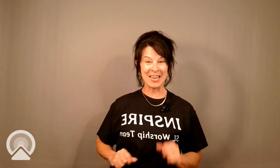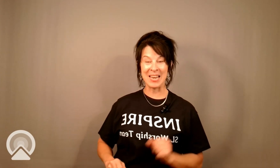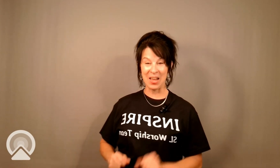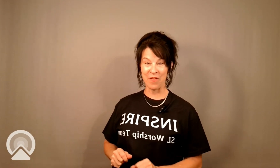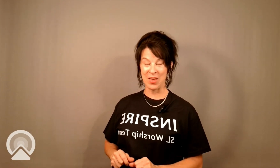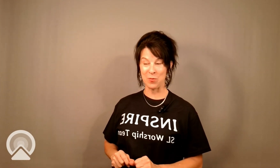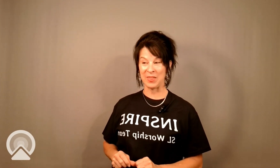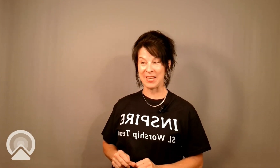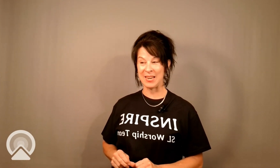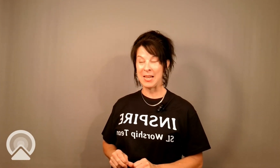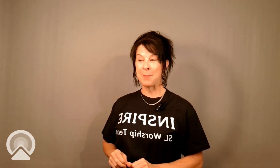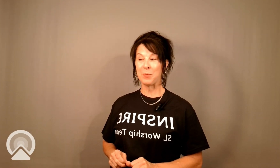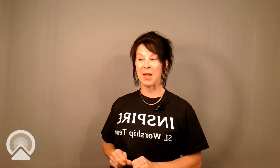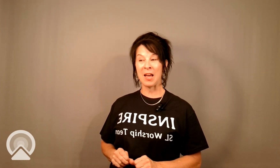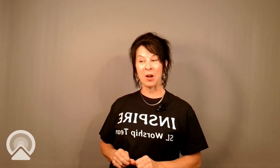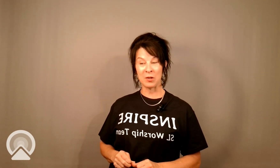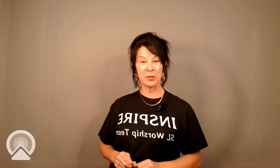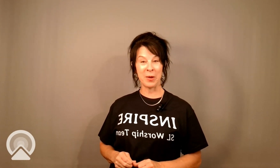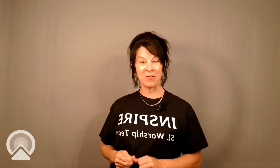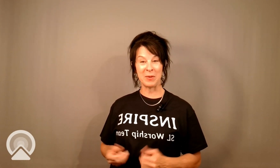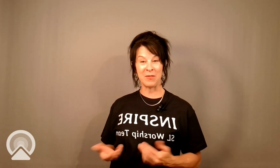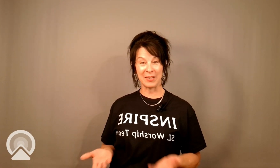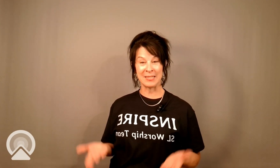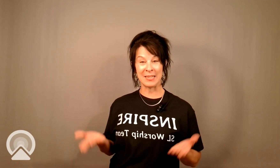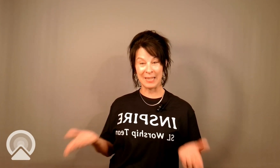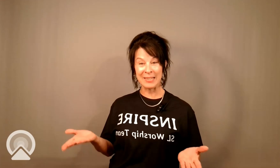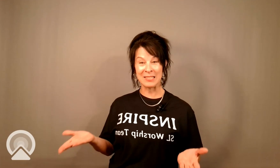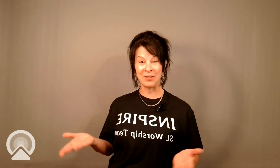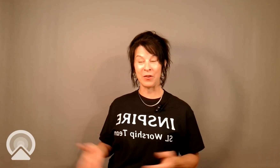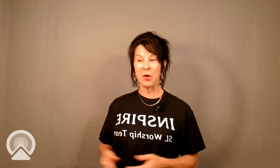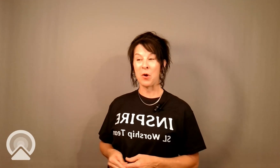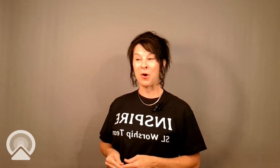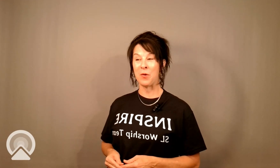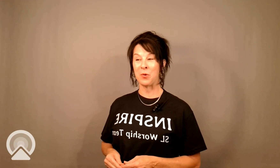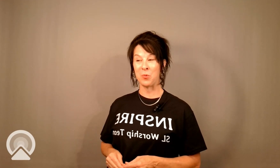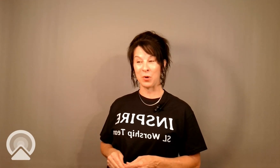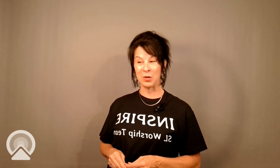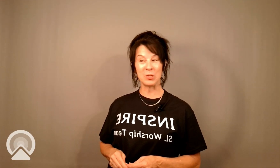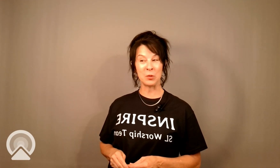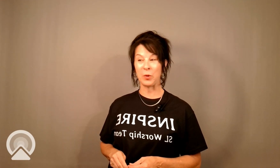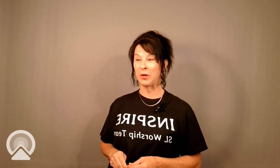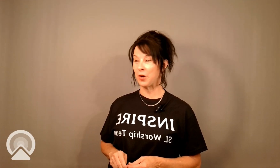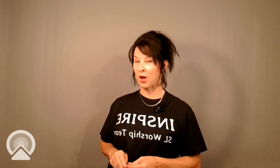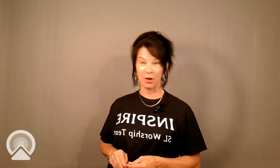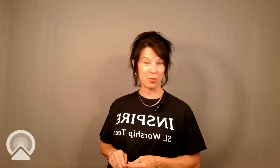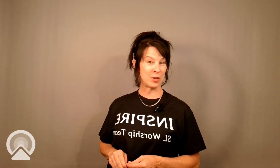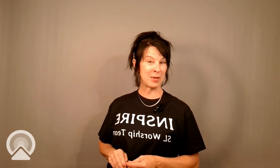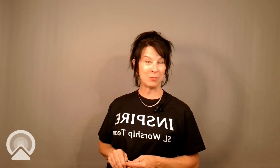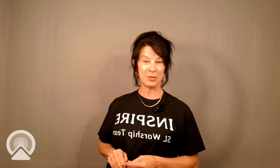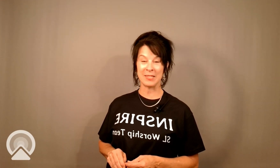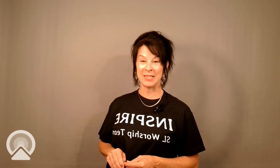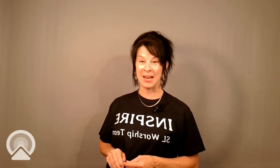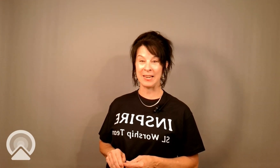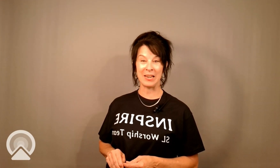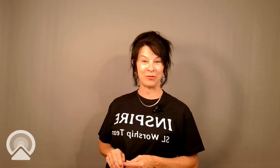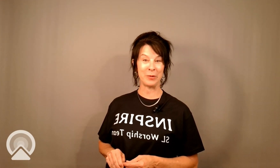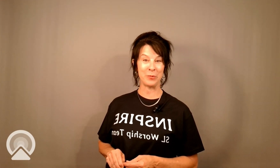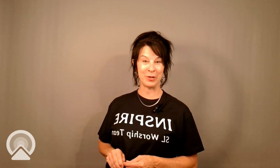and have fun with it. I also have to be very selective on the words. We're not going to be able to sign every word,